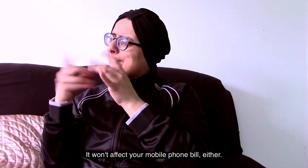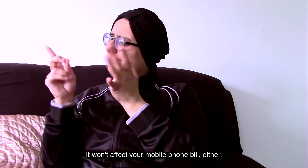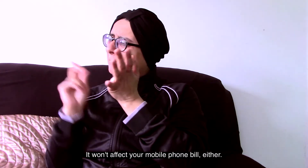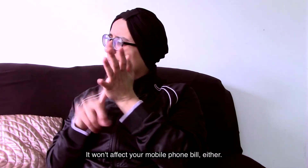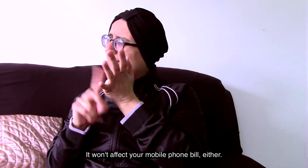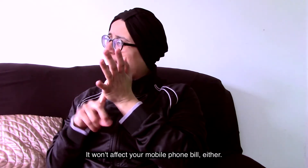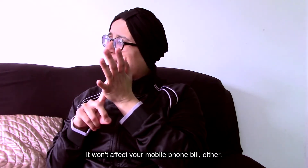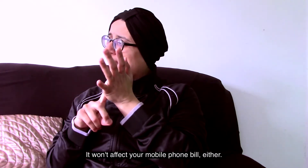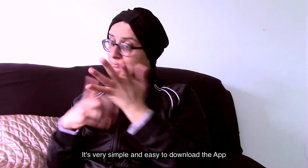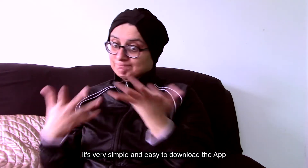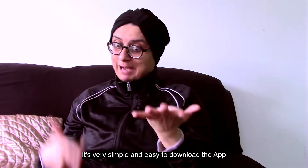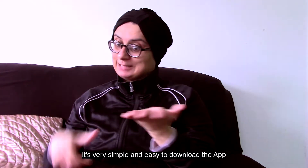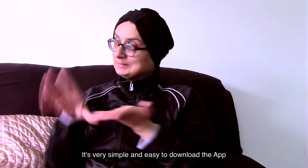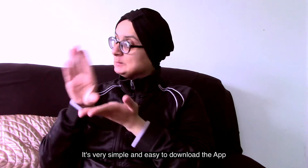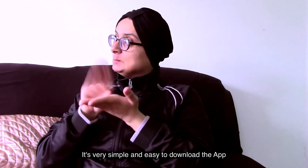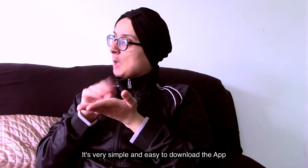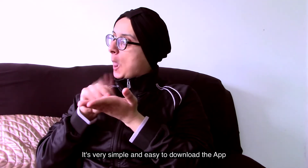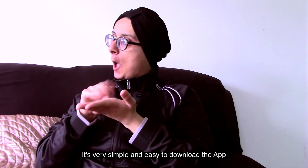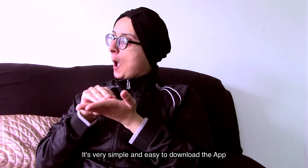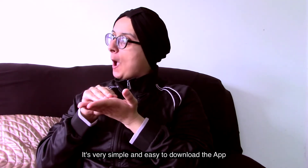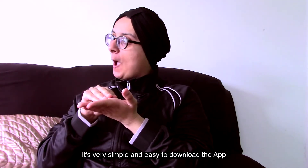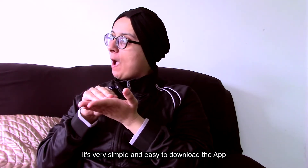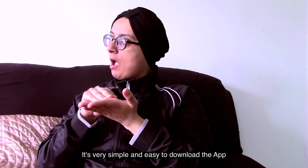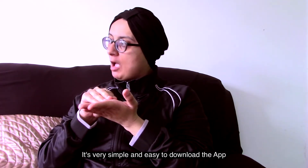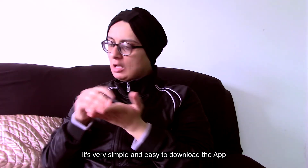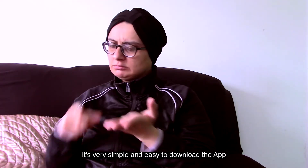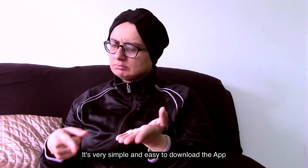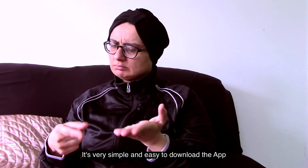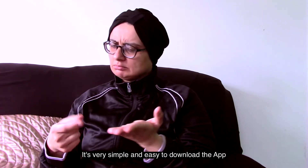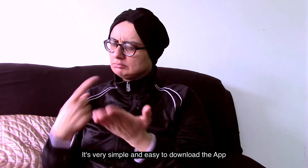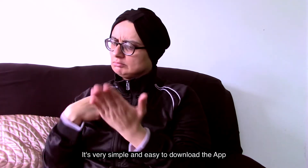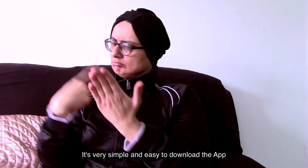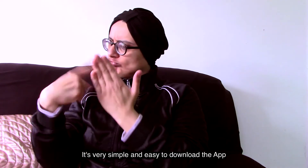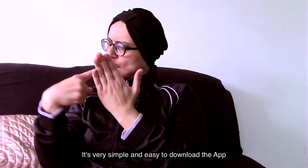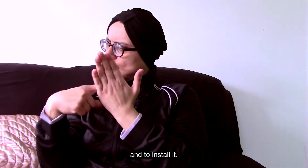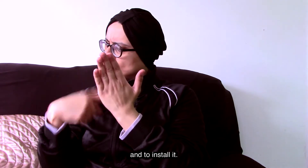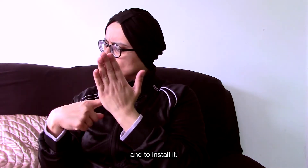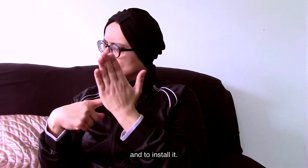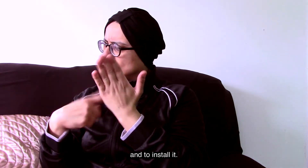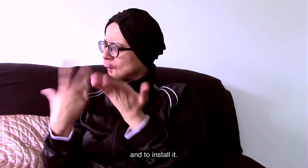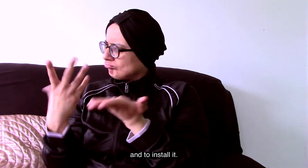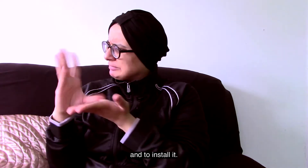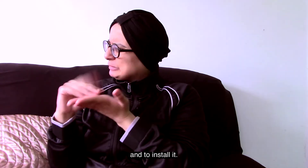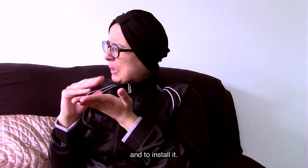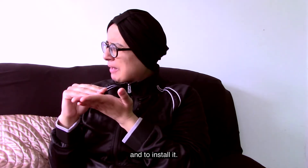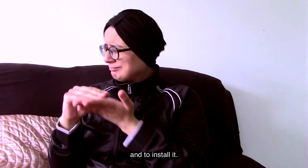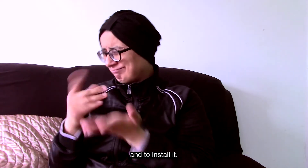either. It's very simple and easy to download the app and to install it.